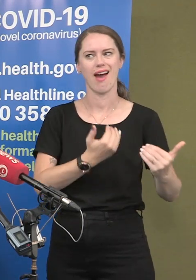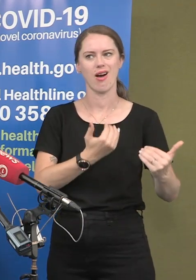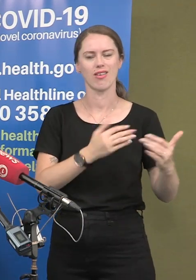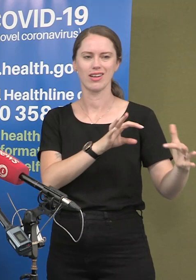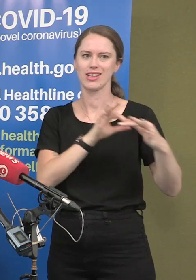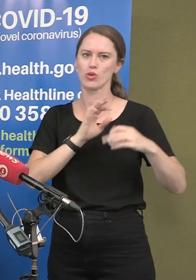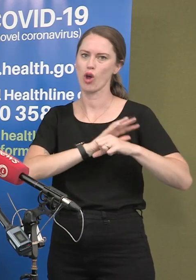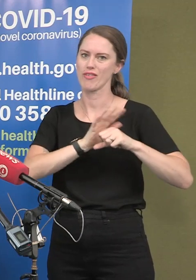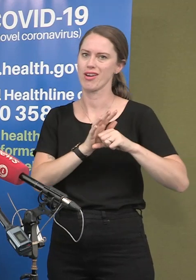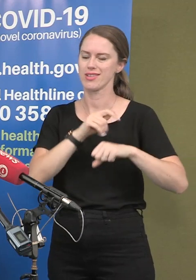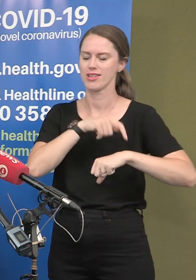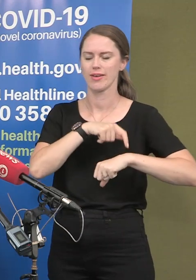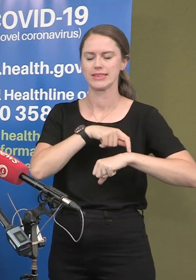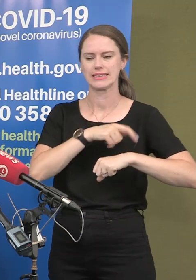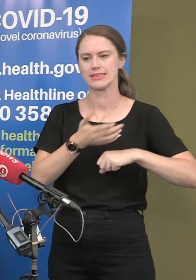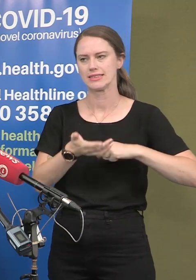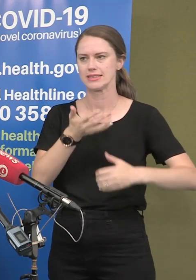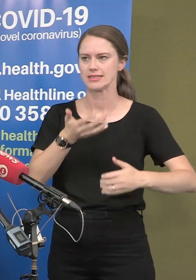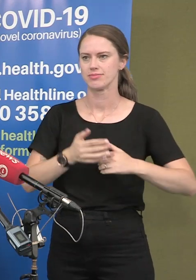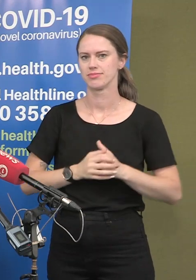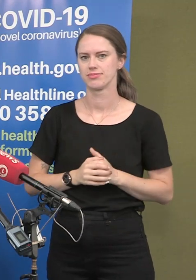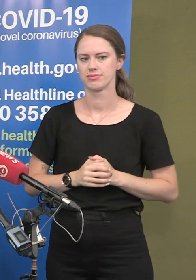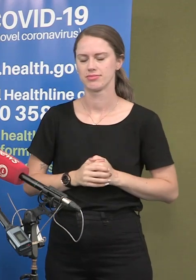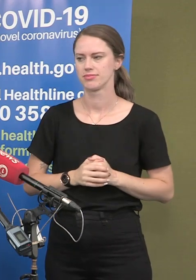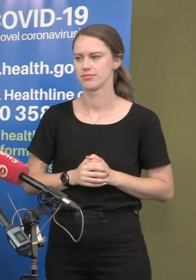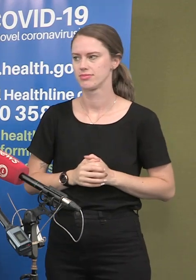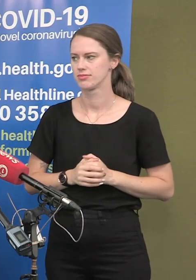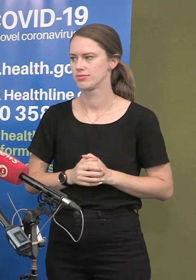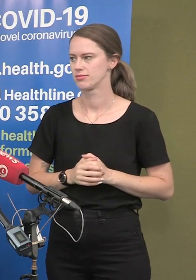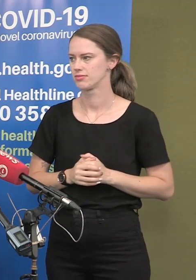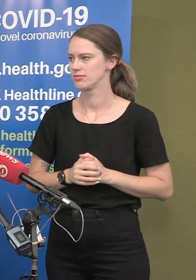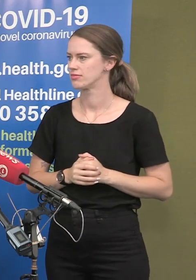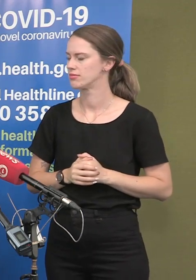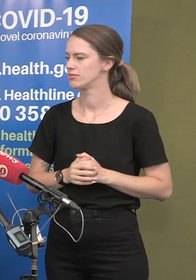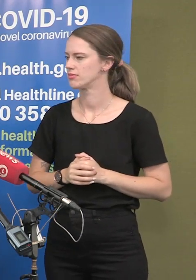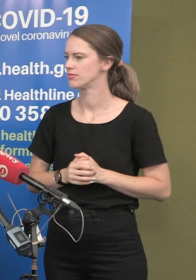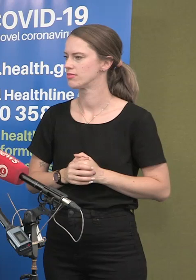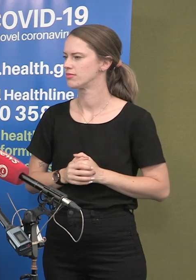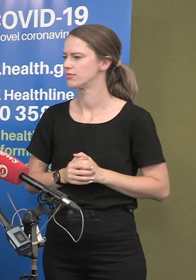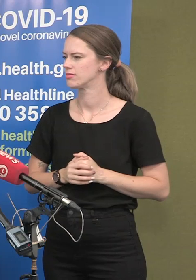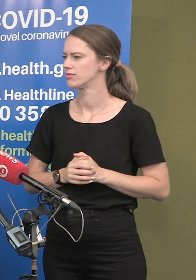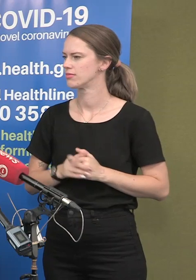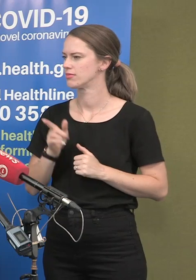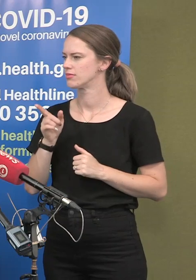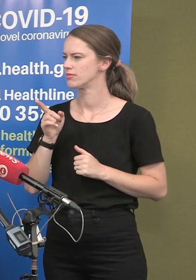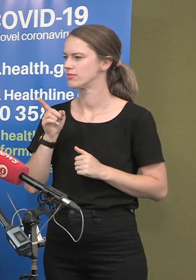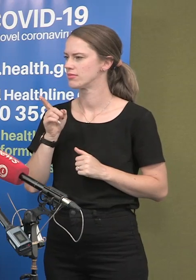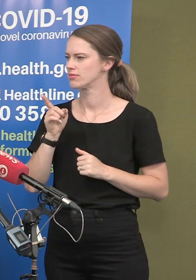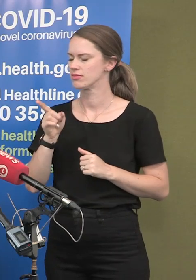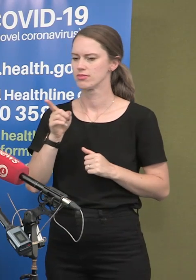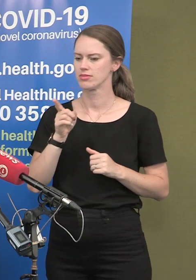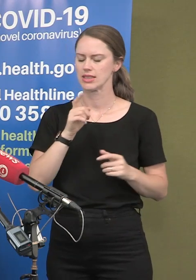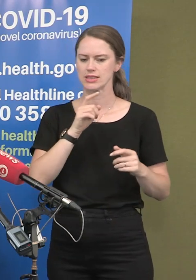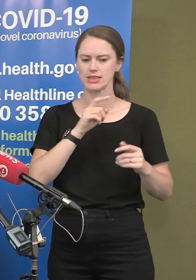to COVID-19 into that particular disagreement. Any other questions? Has the criteria changed for what you are testing for